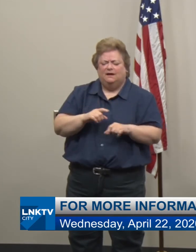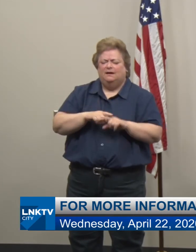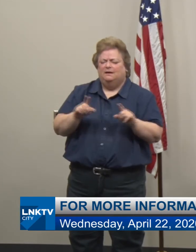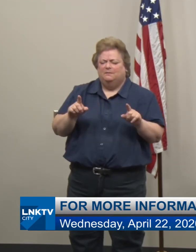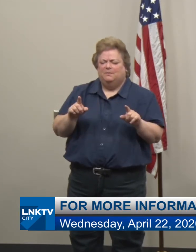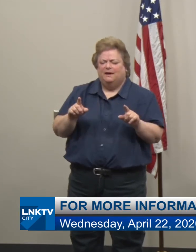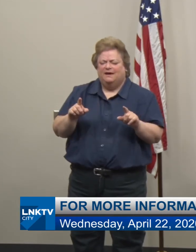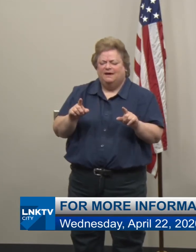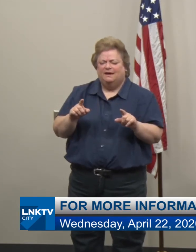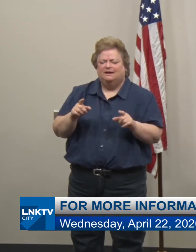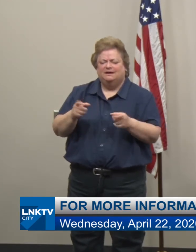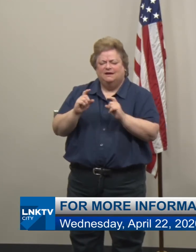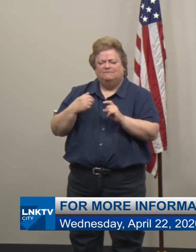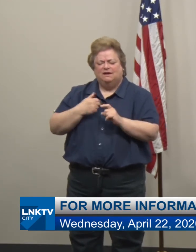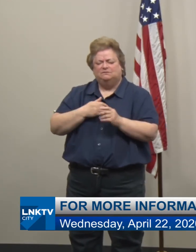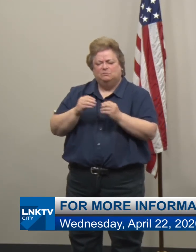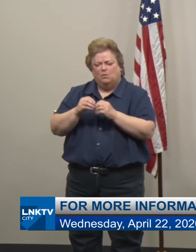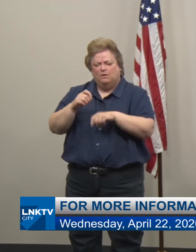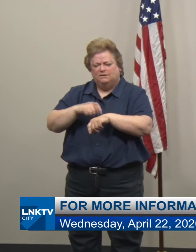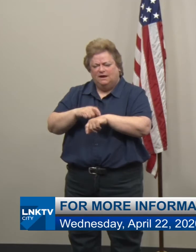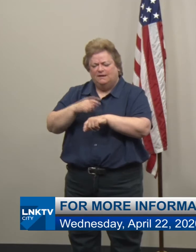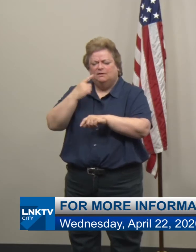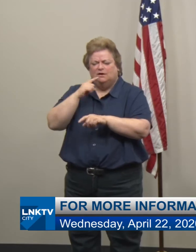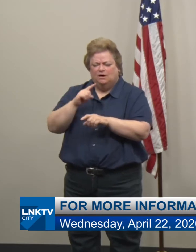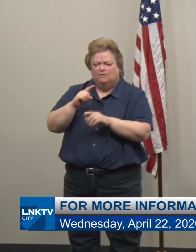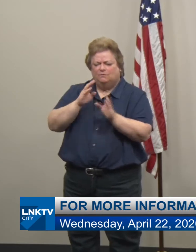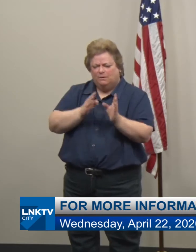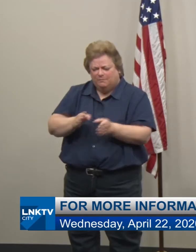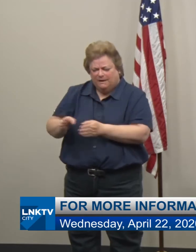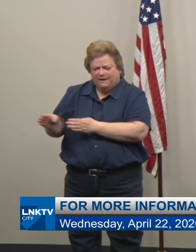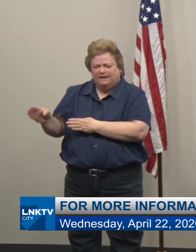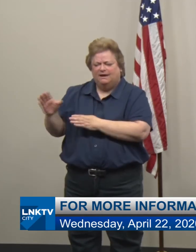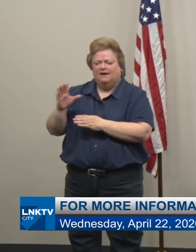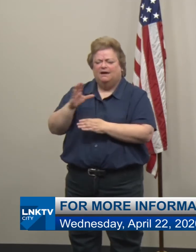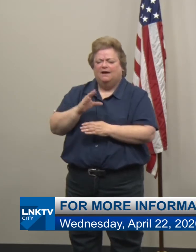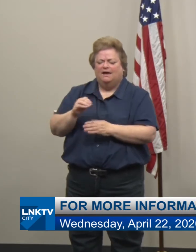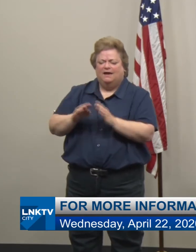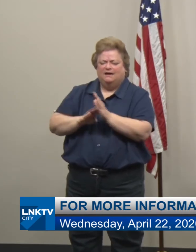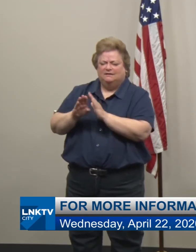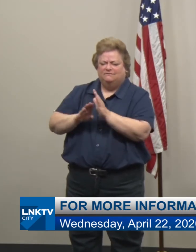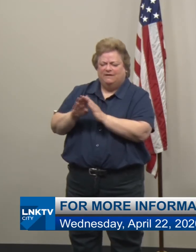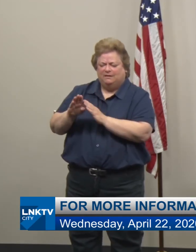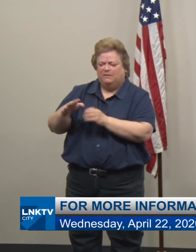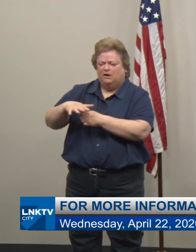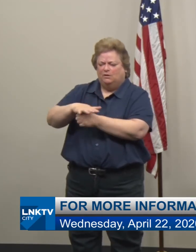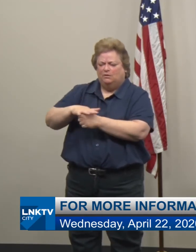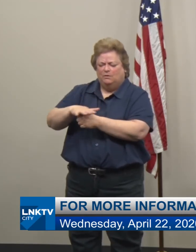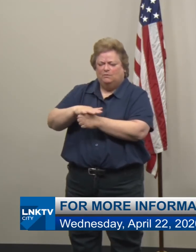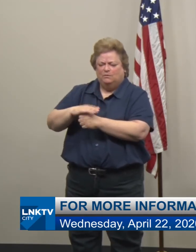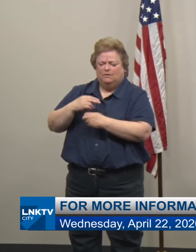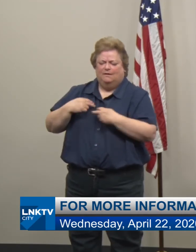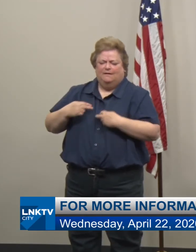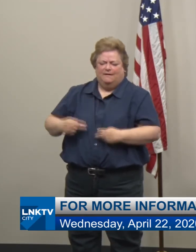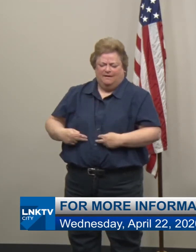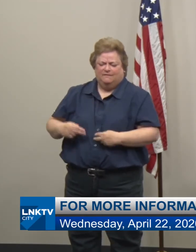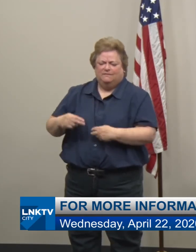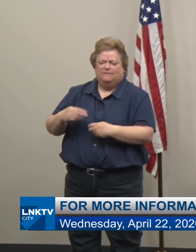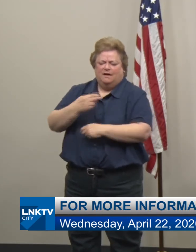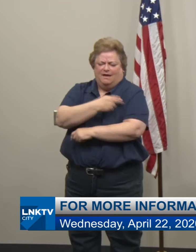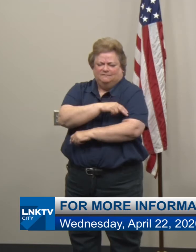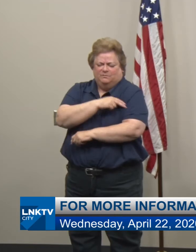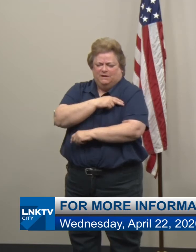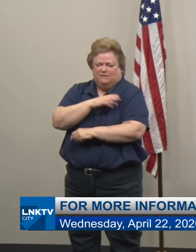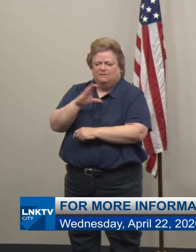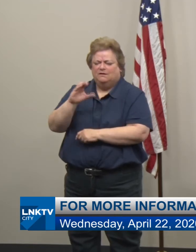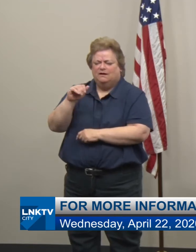that has given us more time for surge planning and local health and developing local health hospital capacity. We